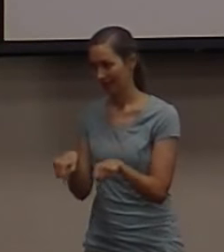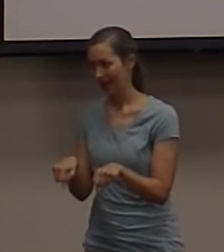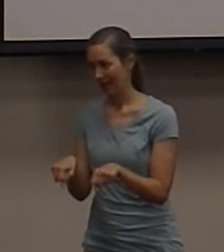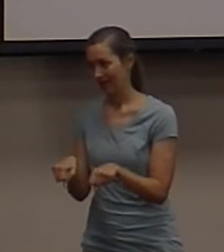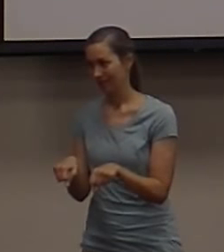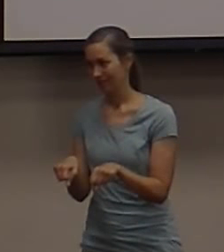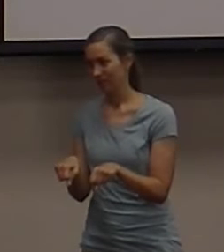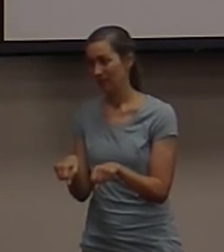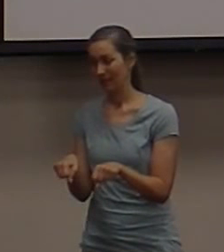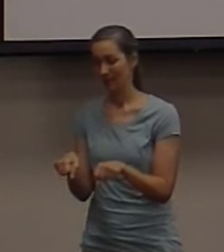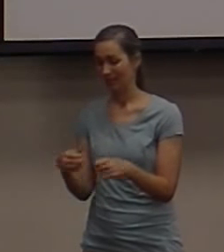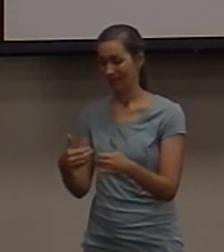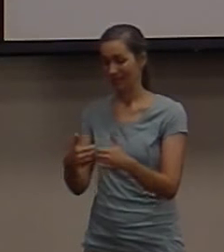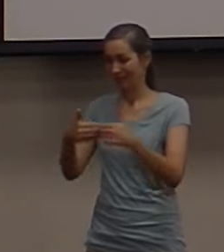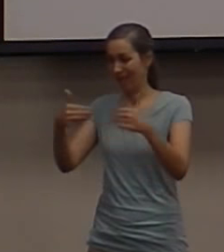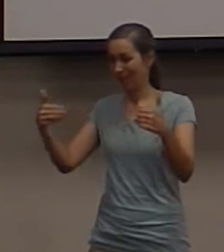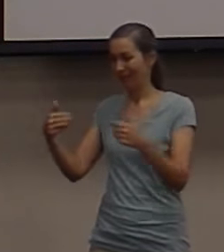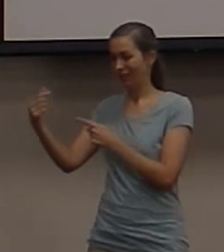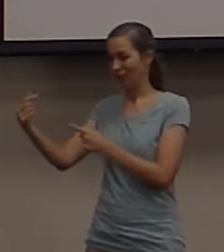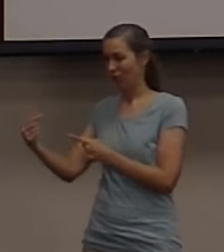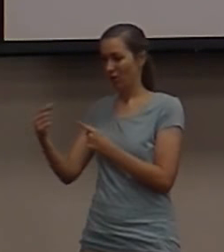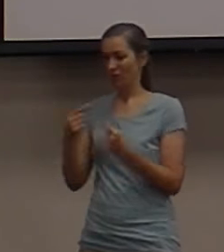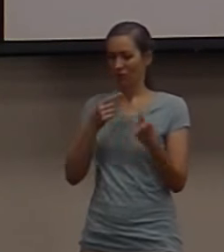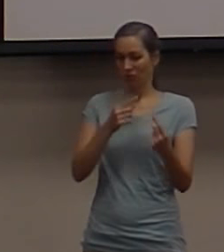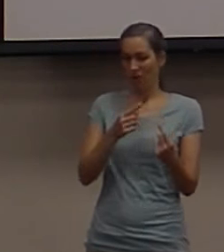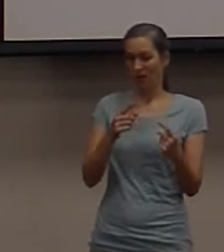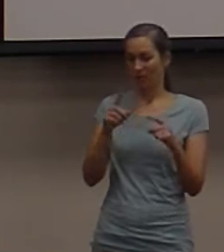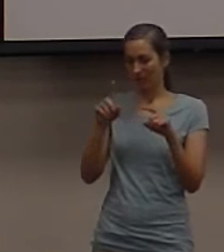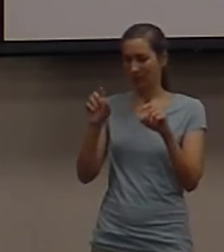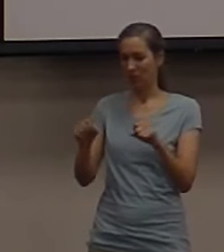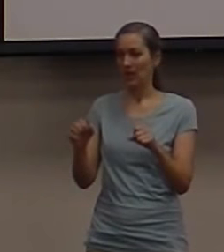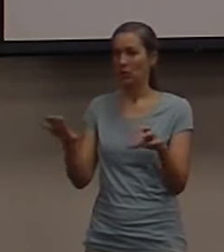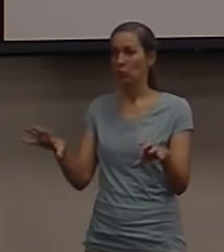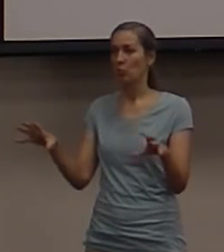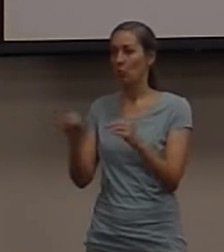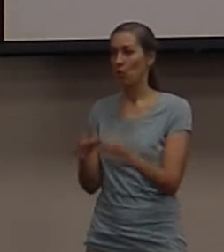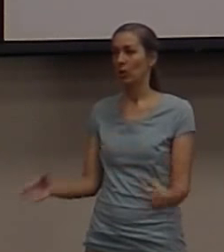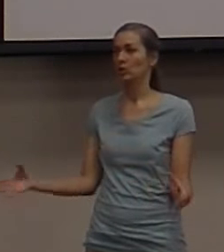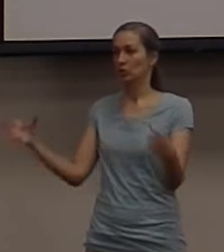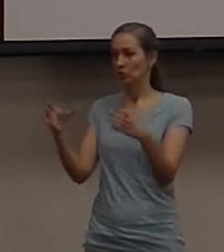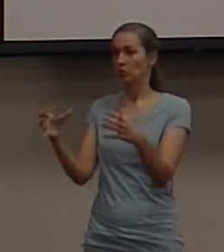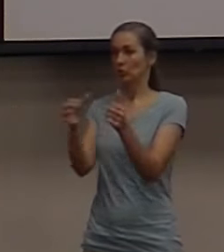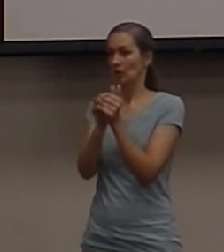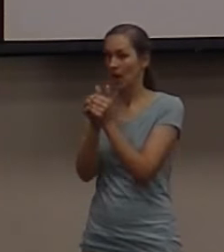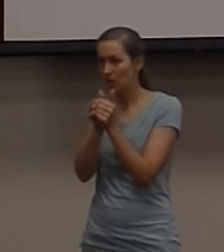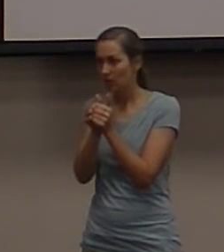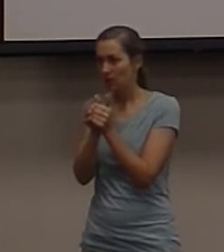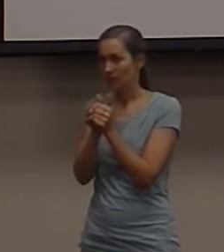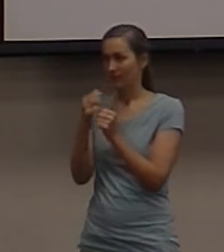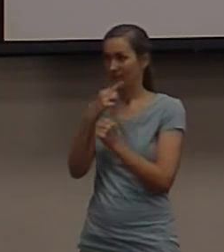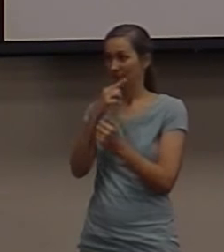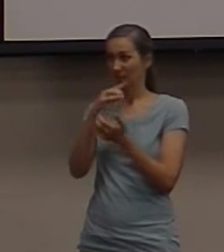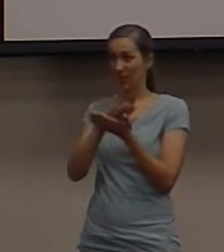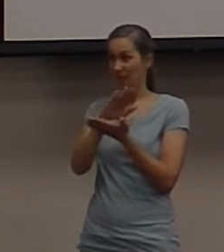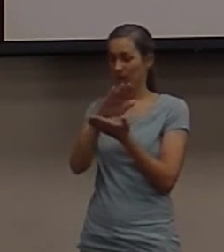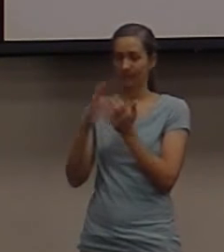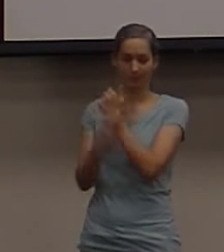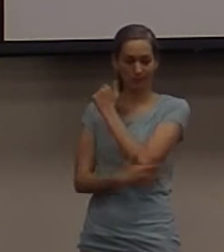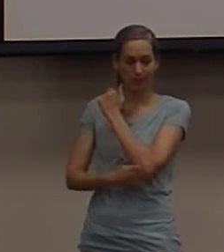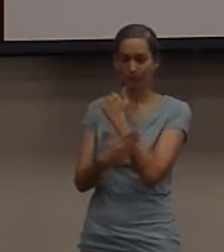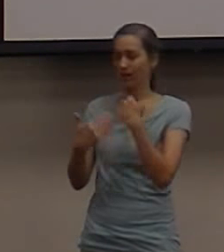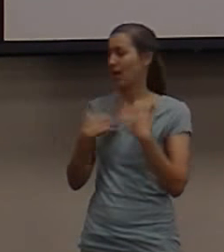separately. A brand new school in a country that has several schools, and yet those schools are struggling. And yet every one of